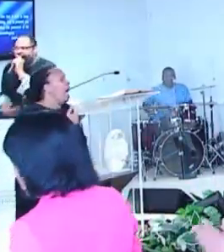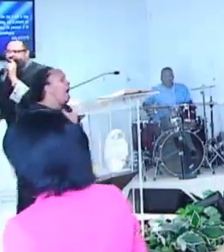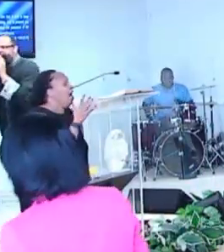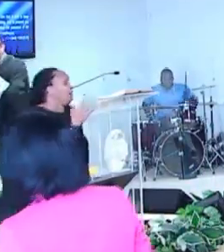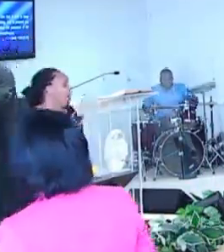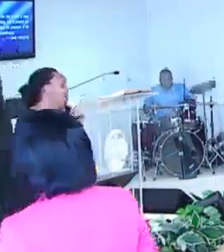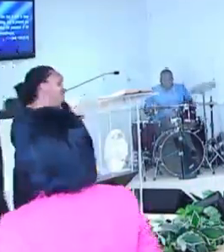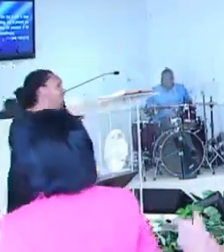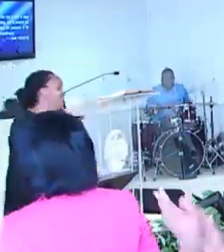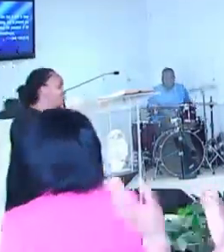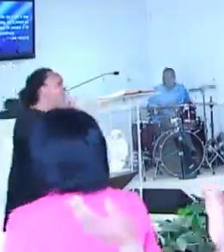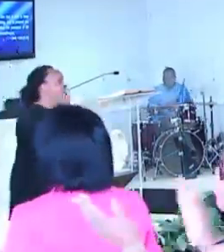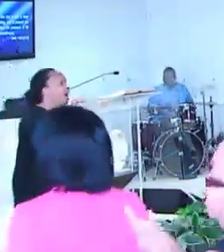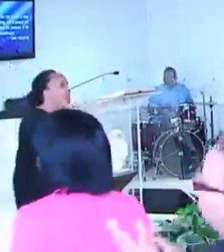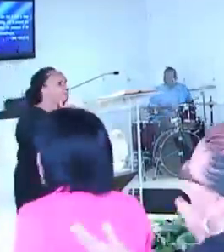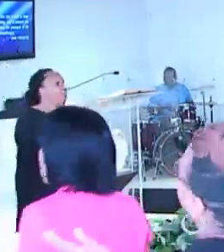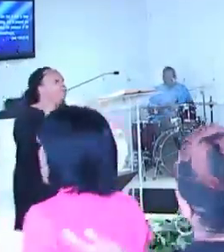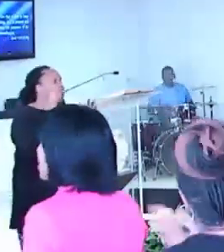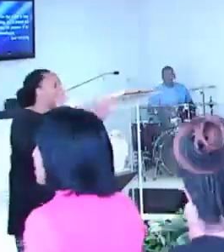myself. I feel